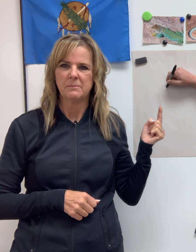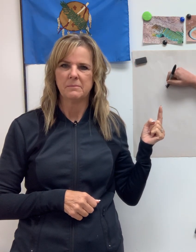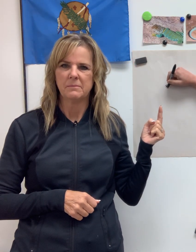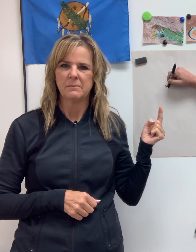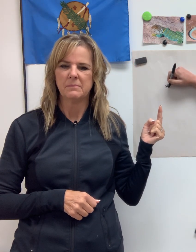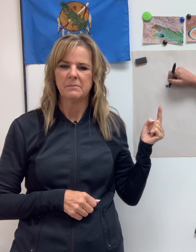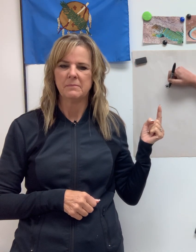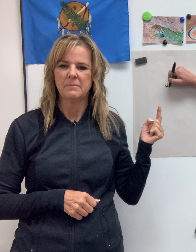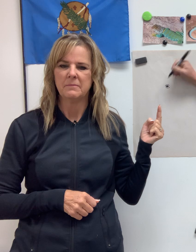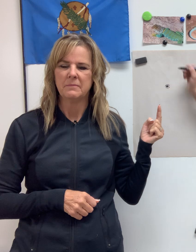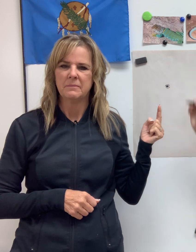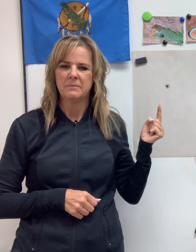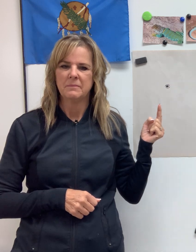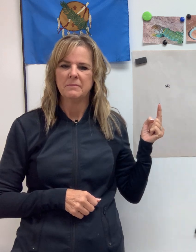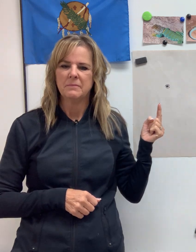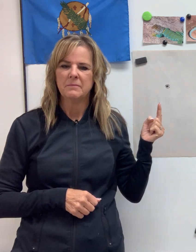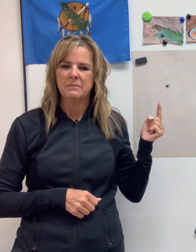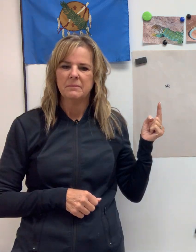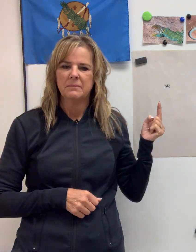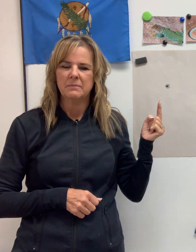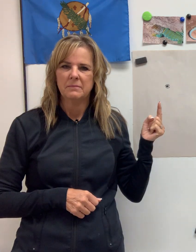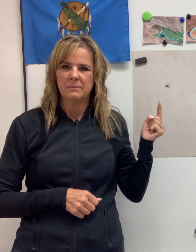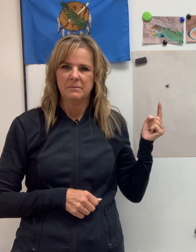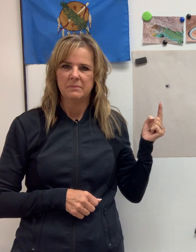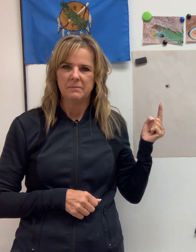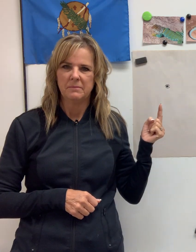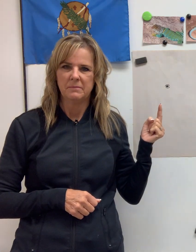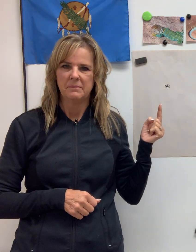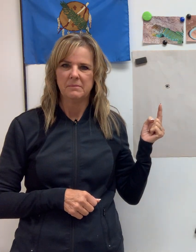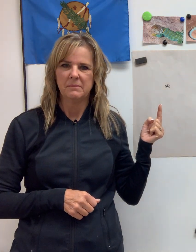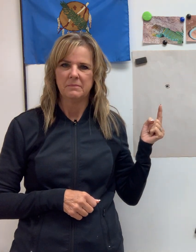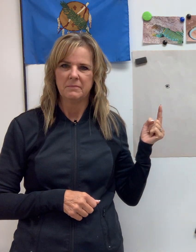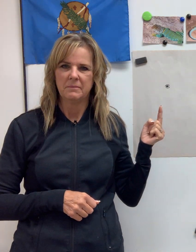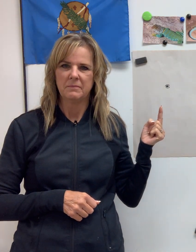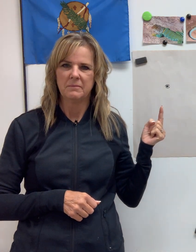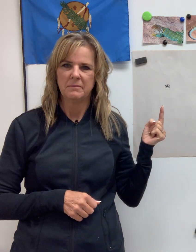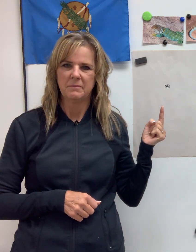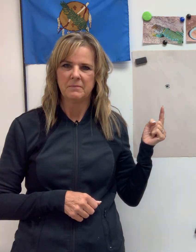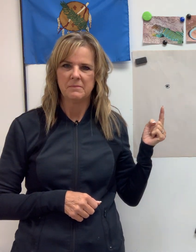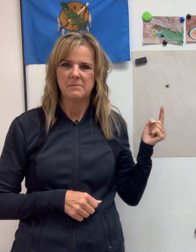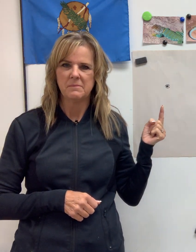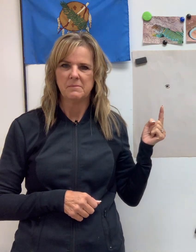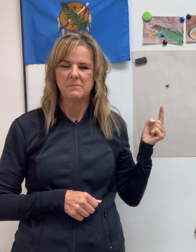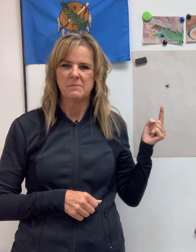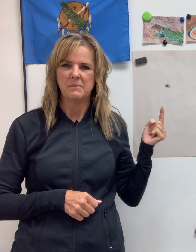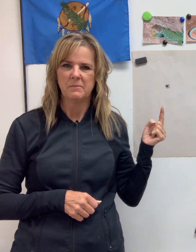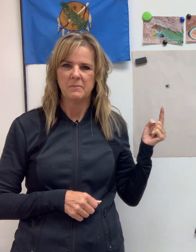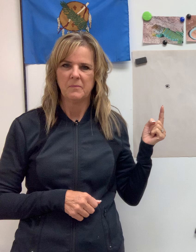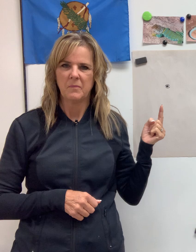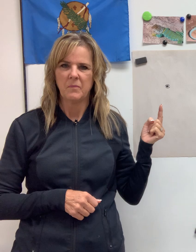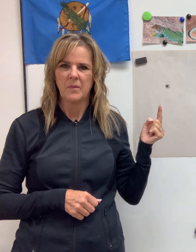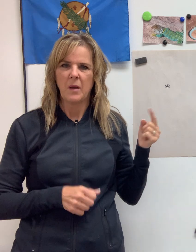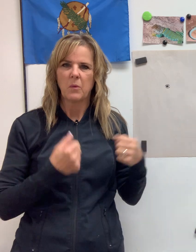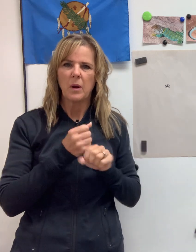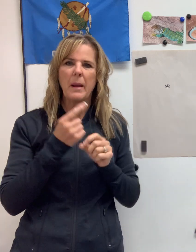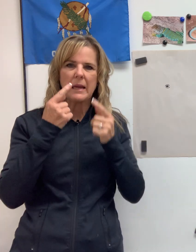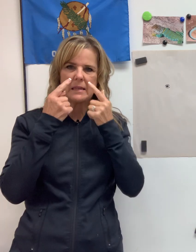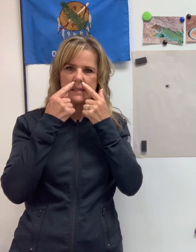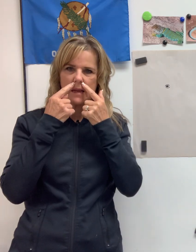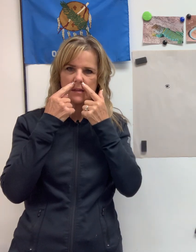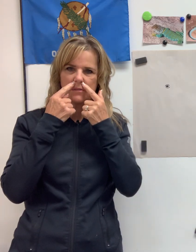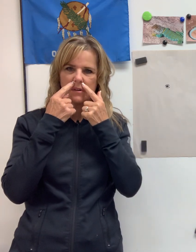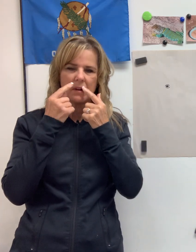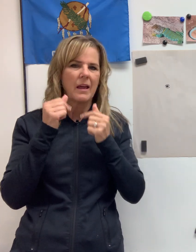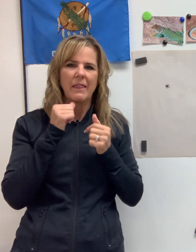double. I'm gonna go ahead and draw a line above his eye and below his eye. And then we're gonna make his nostril. They, of